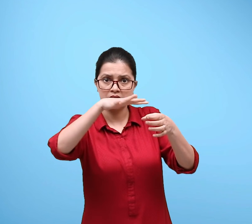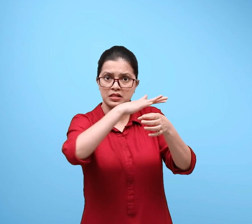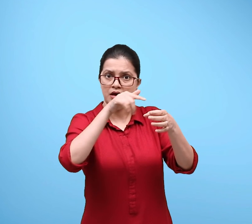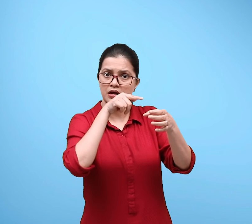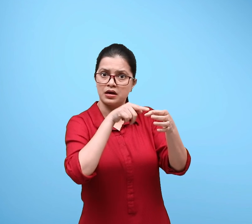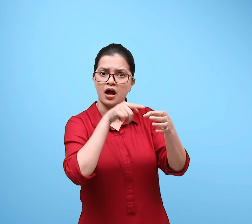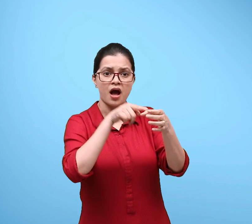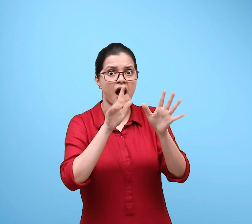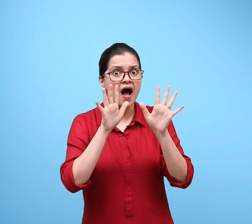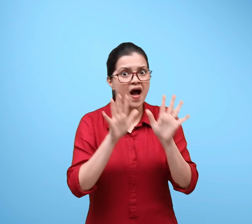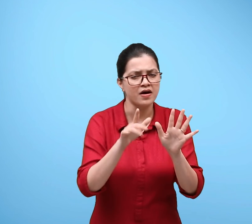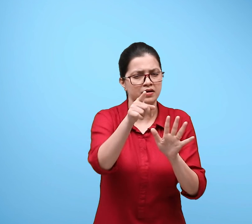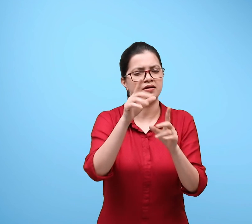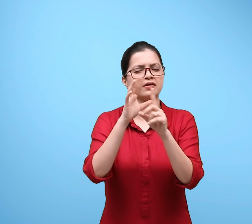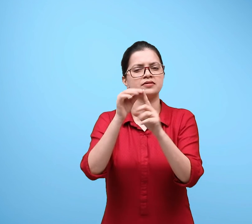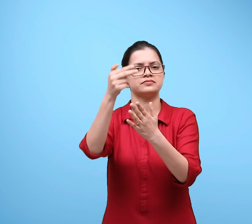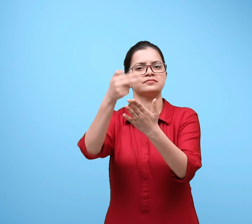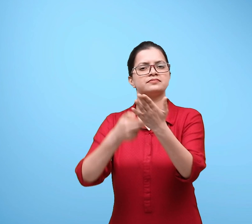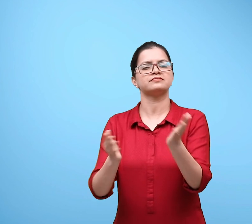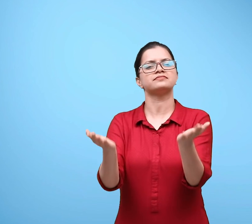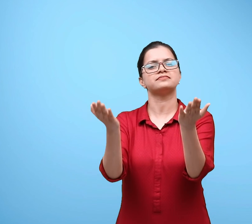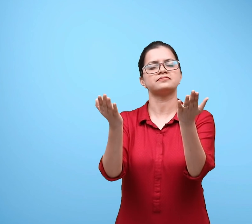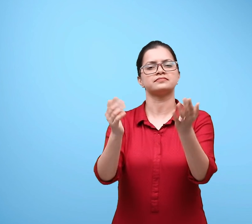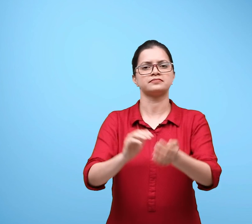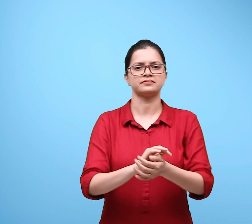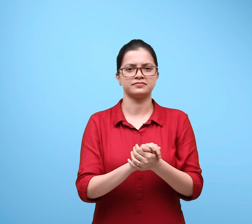see if they will float on an oil or kerosene.